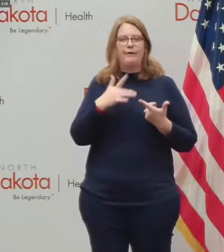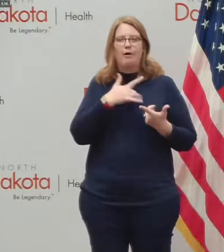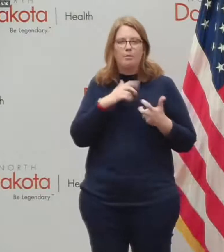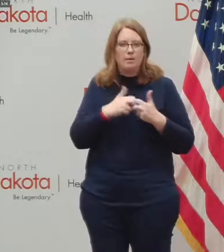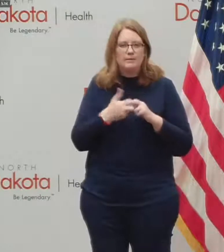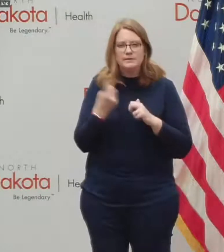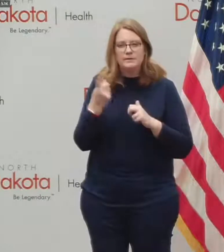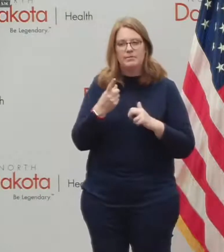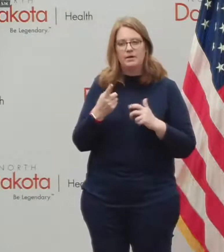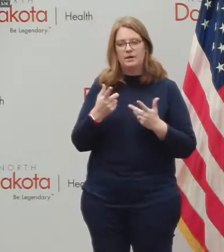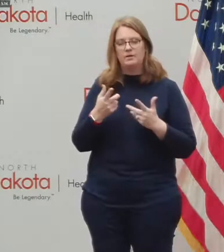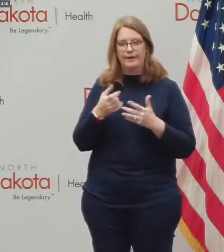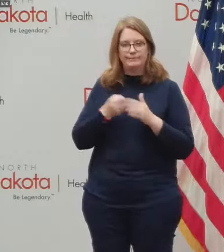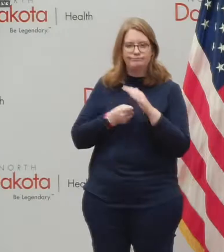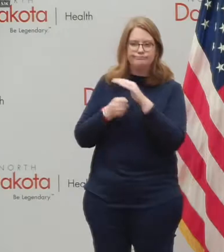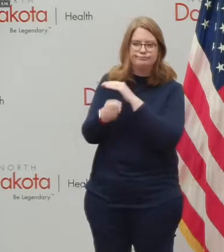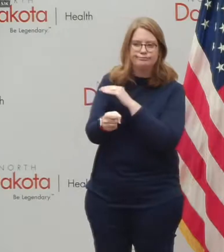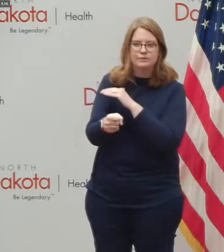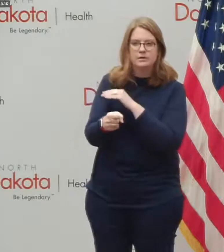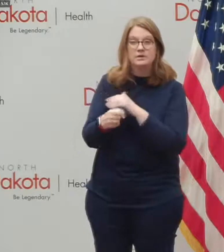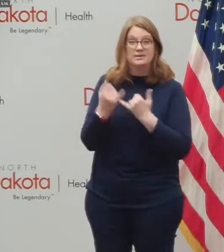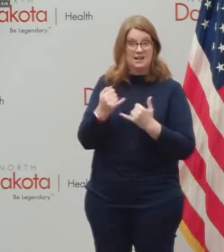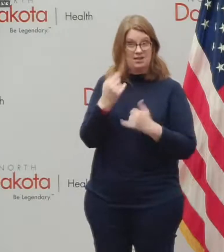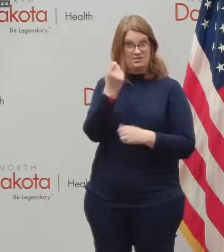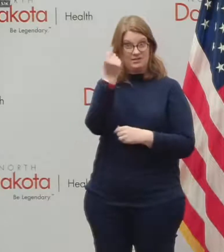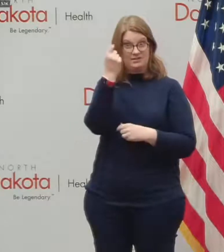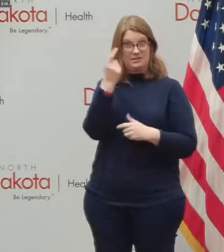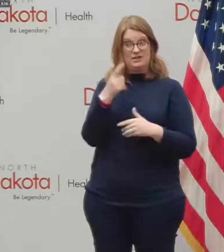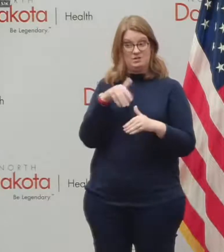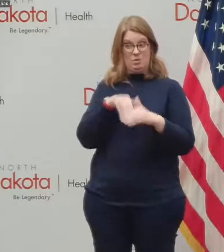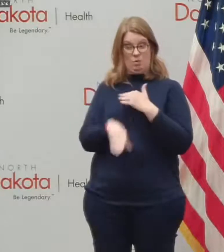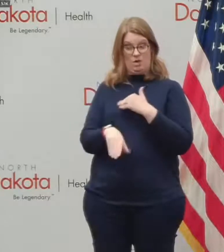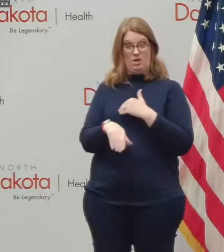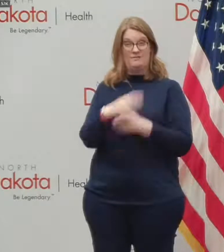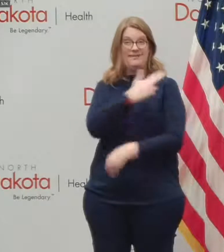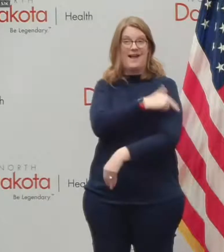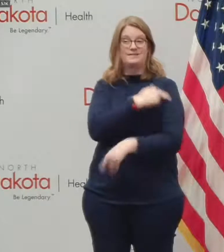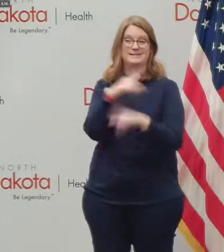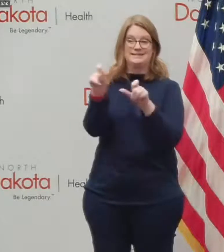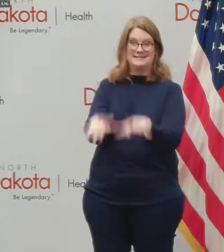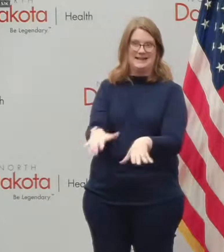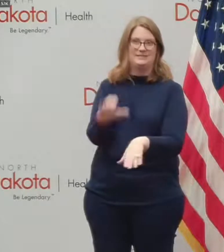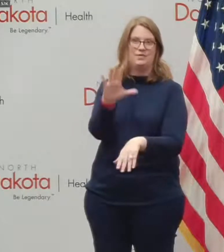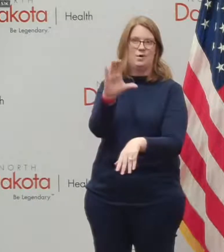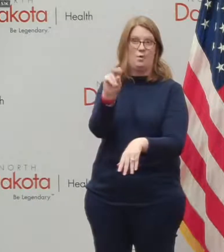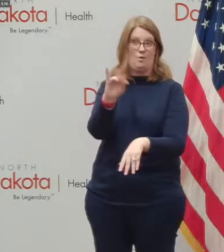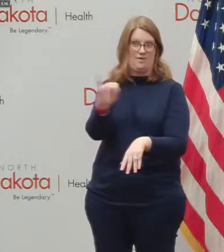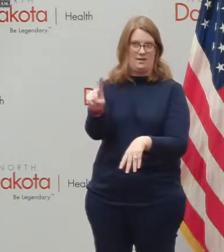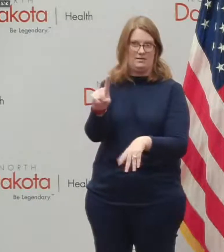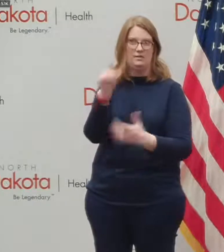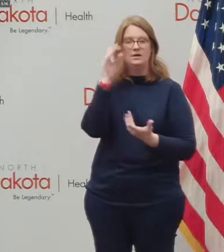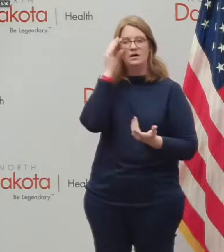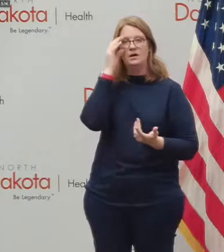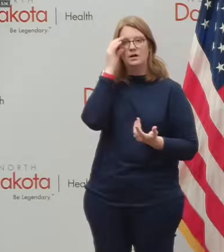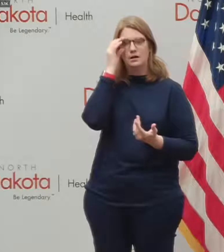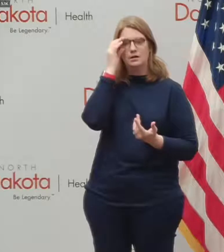condition, hospitals are testing people upon entry. We have additional